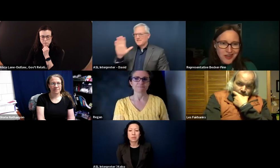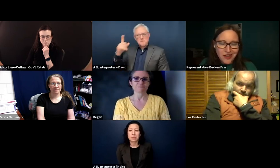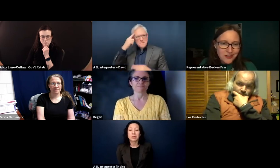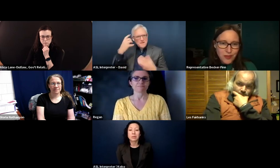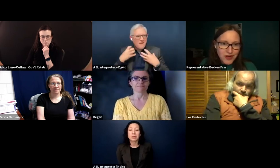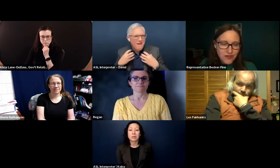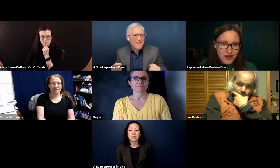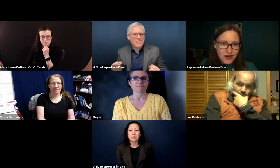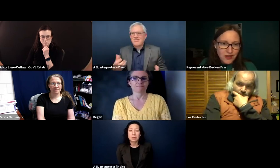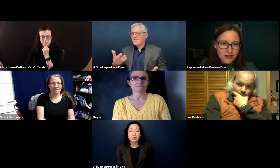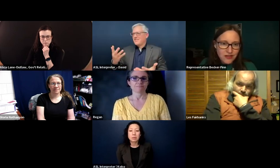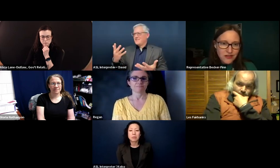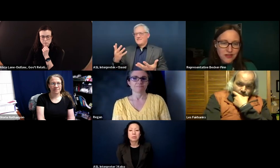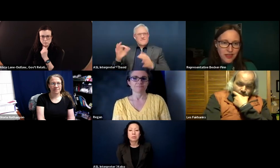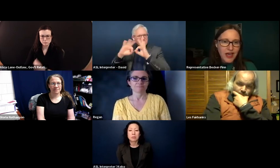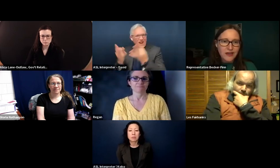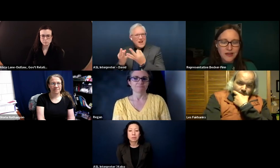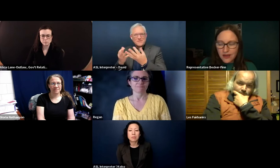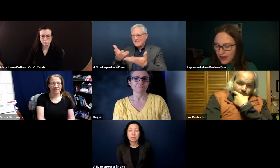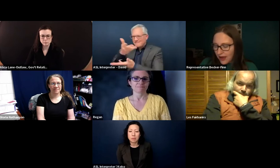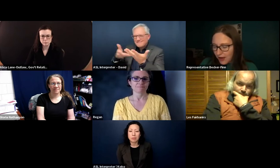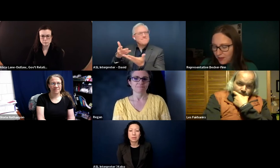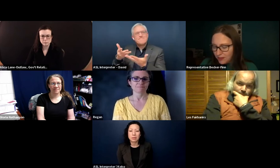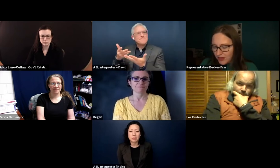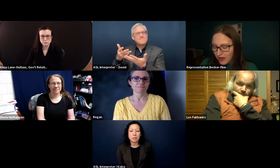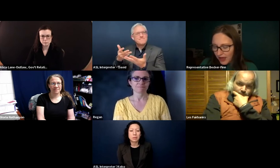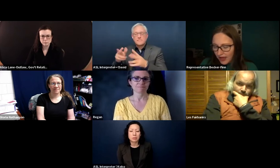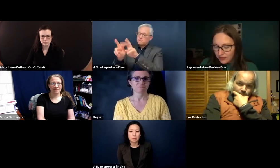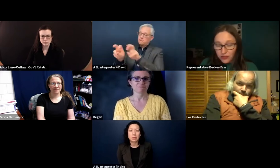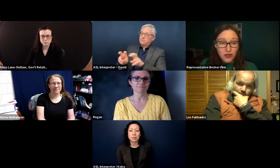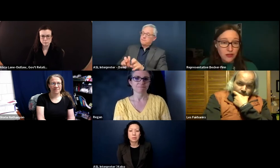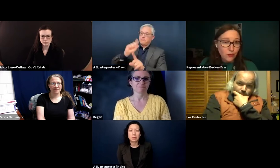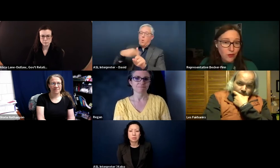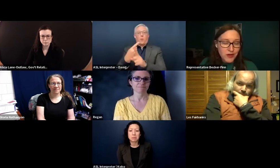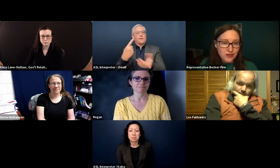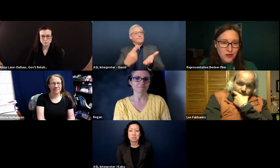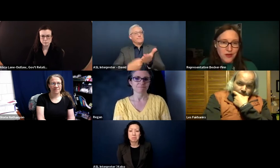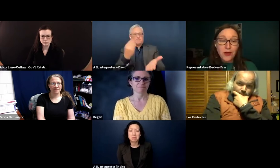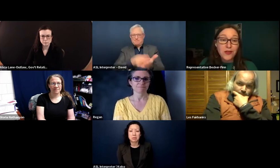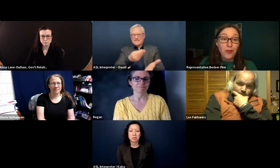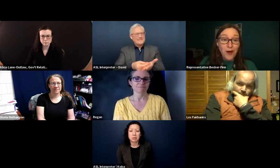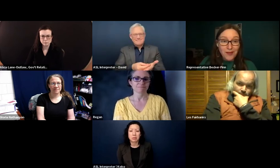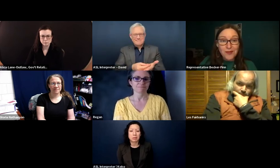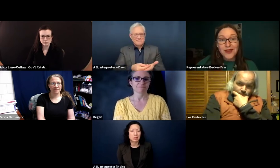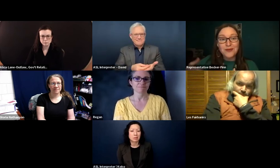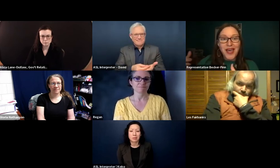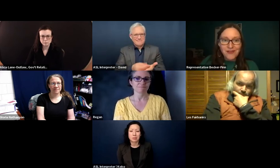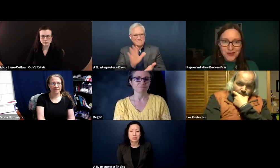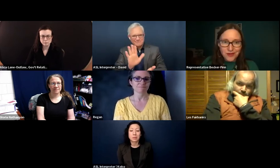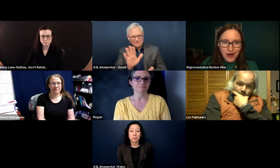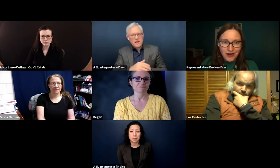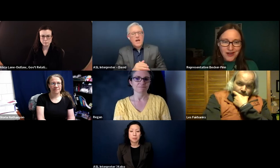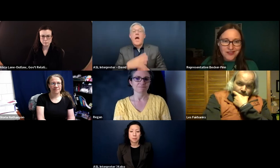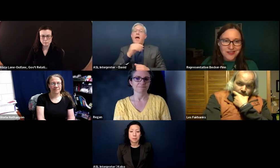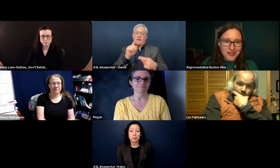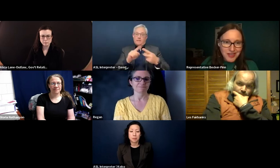to really cost benefit analysis that. As to the rural Minnesota, part of the problem, because we haven't